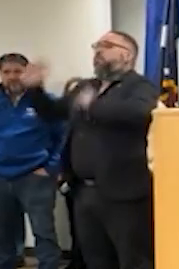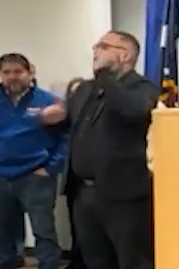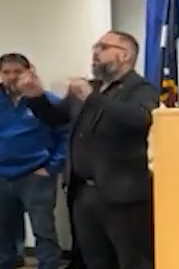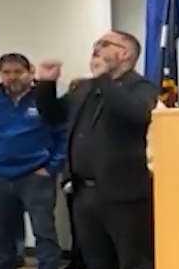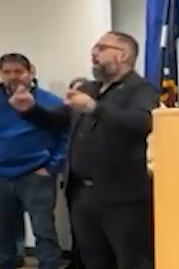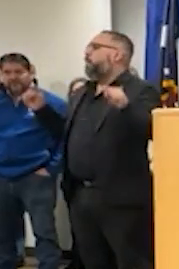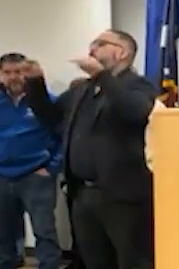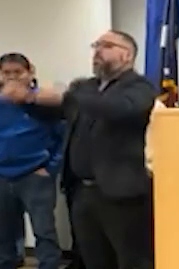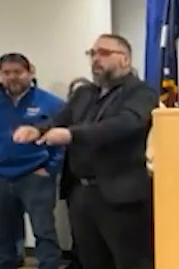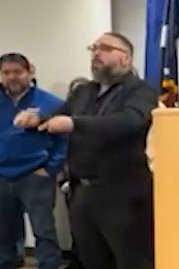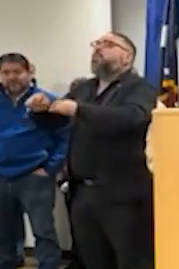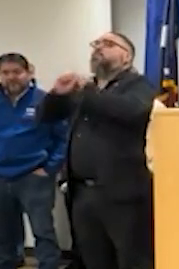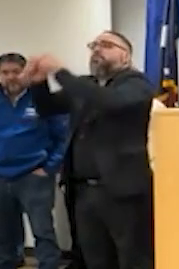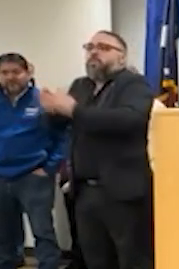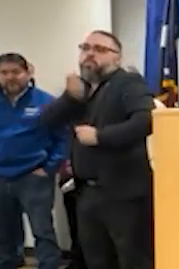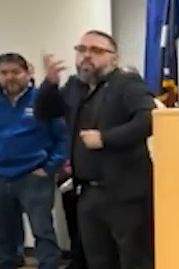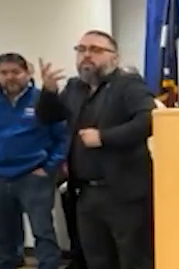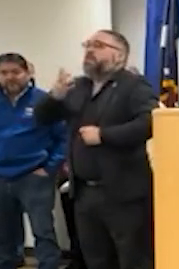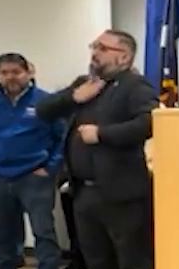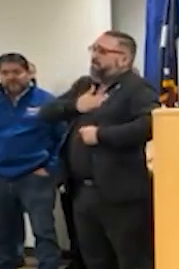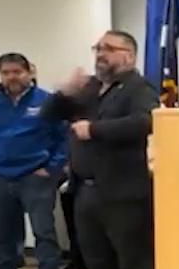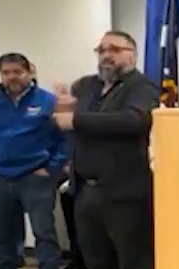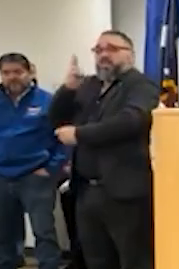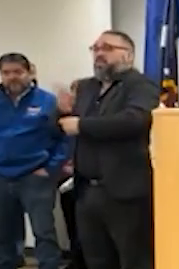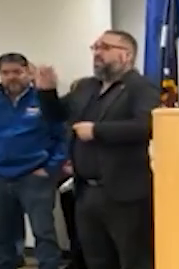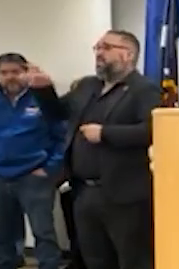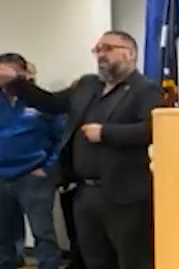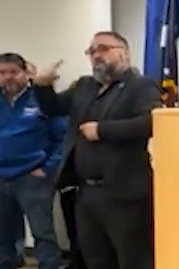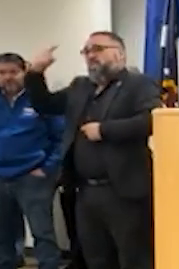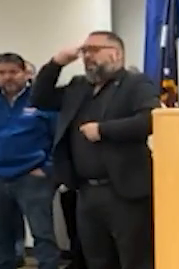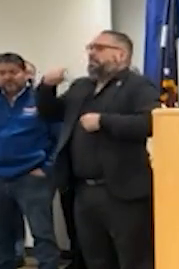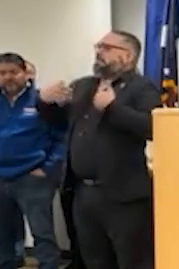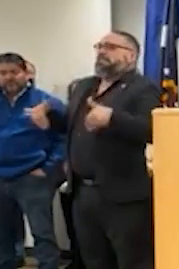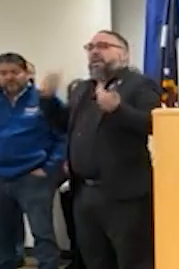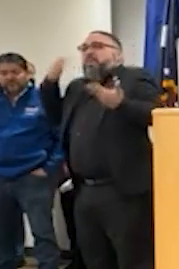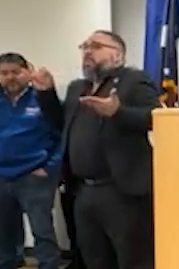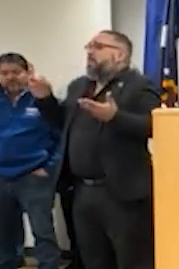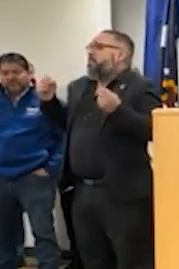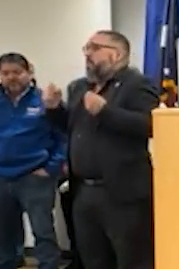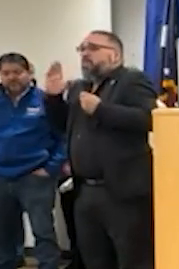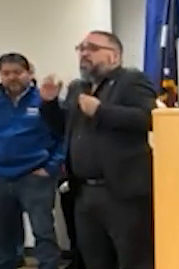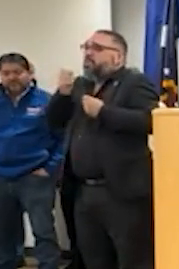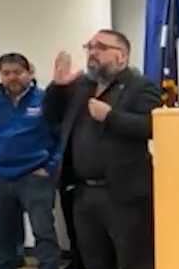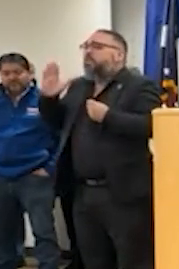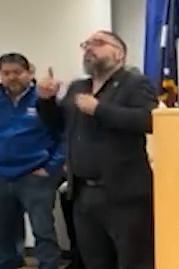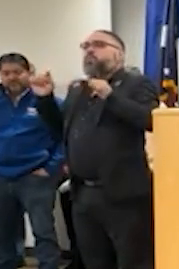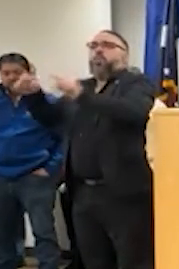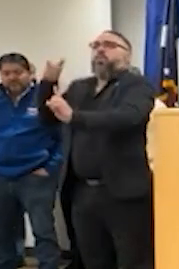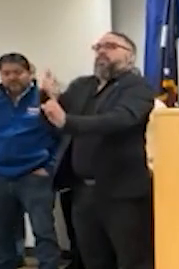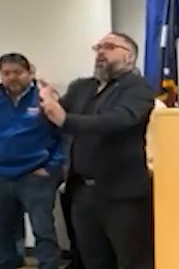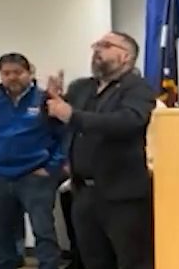public, and please utilize them if you feel like you're in a position where you need that additional help. They're there to be able to provide